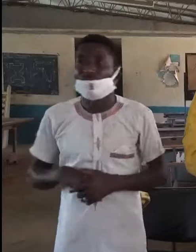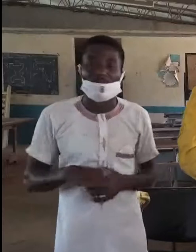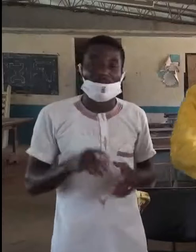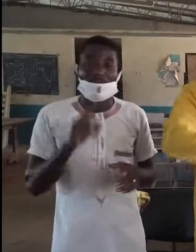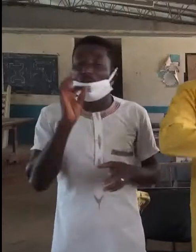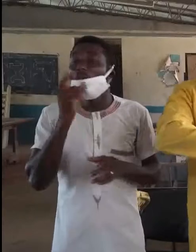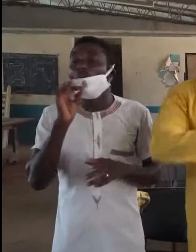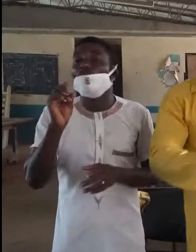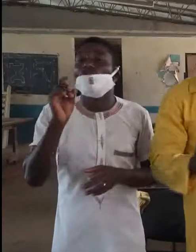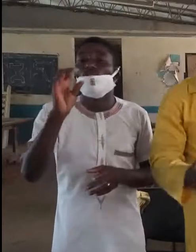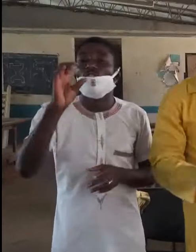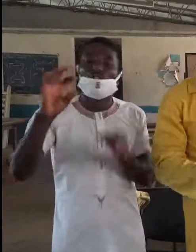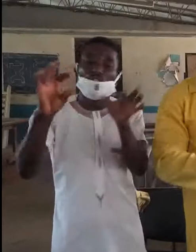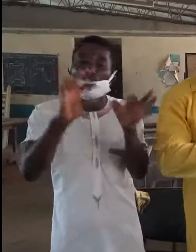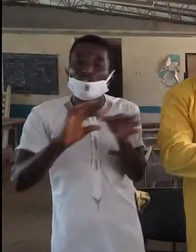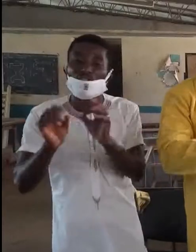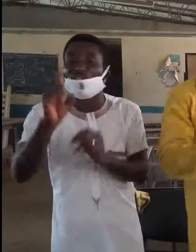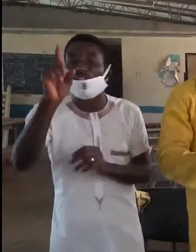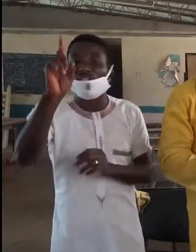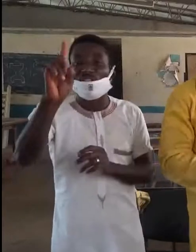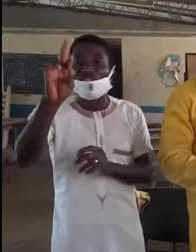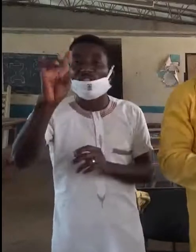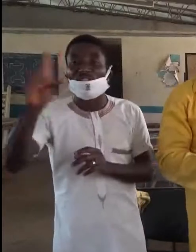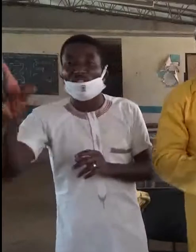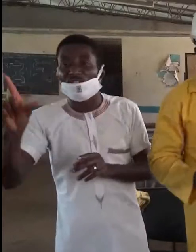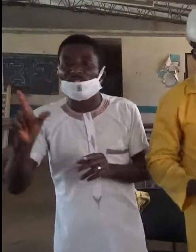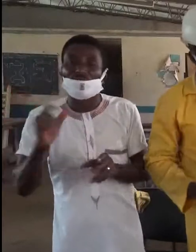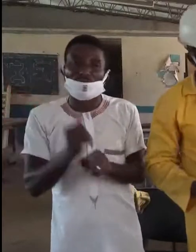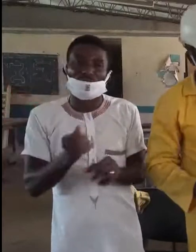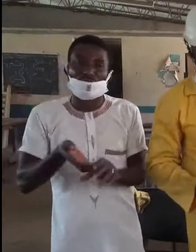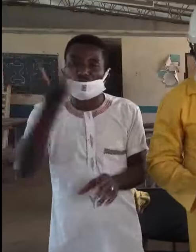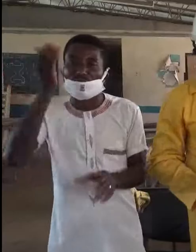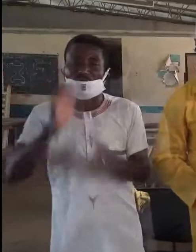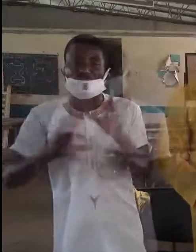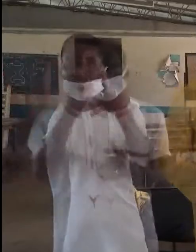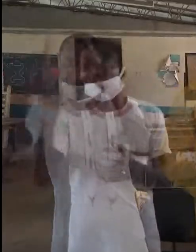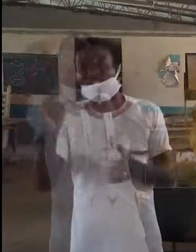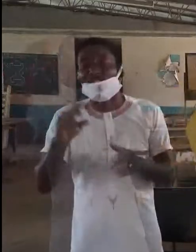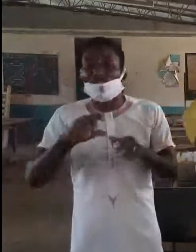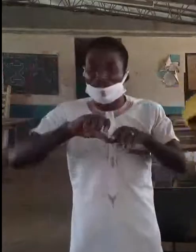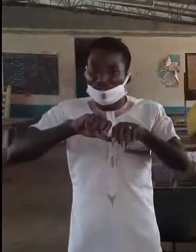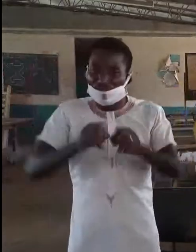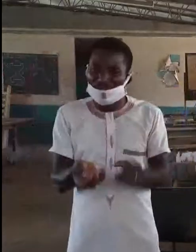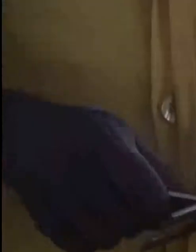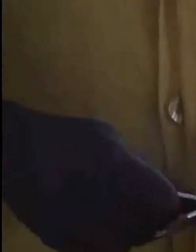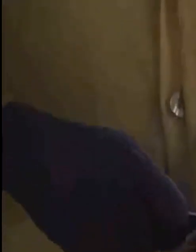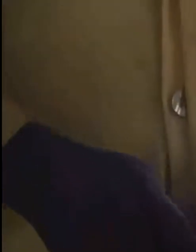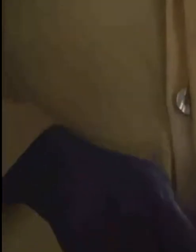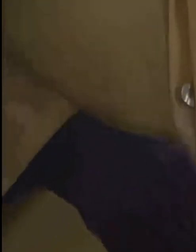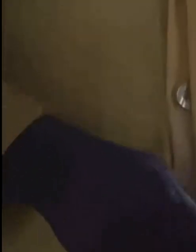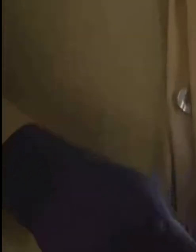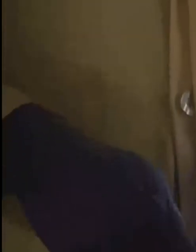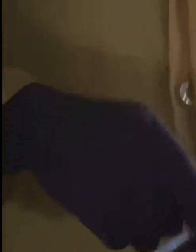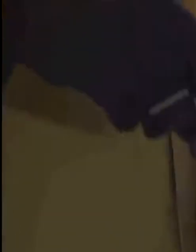of drilling or chain drilling of workpiece out from the parent metal. And you now bring out this